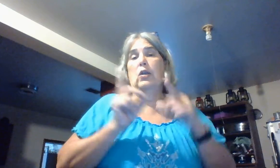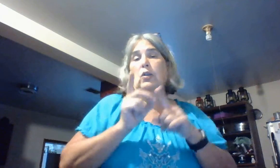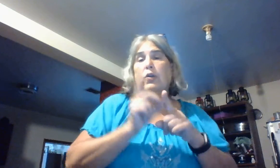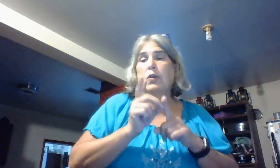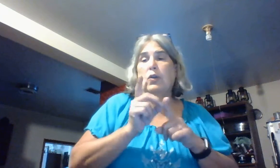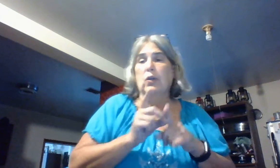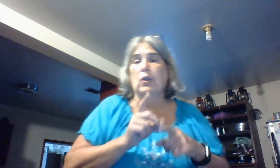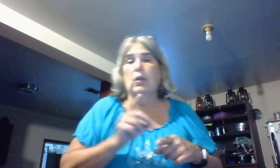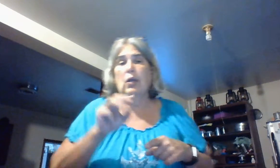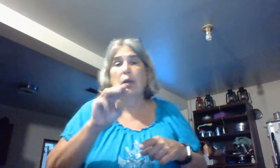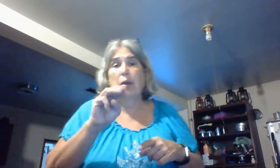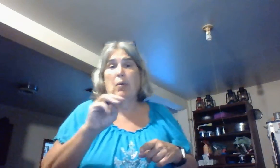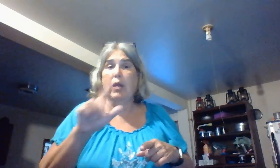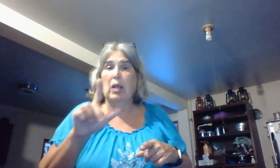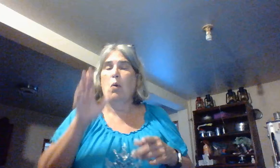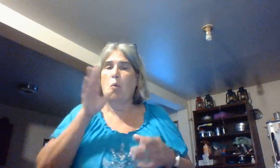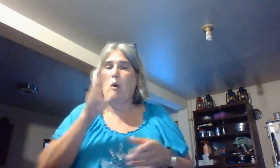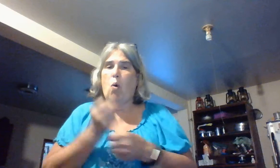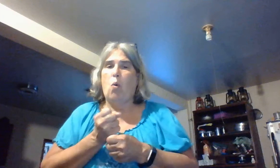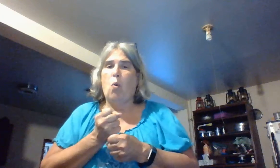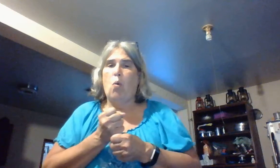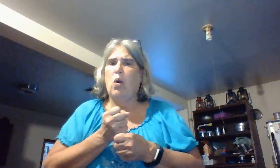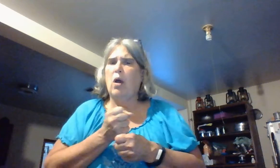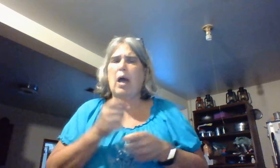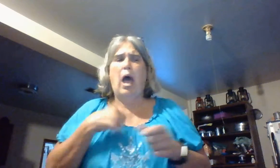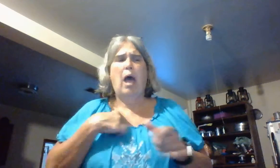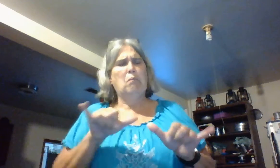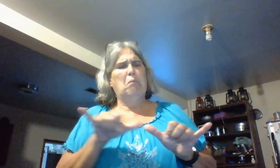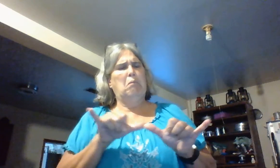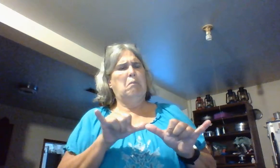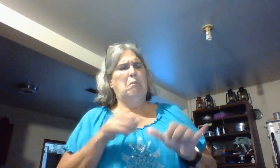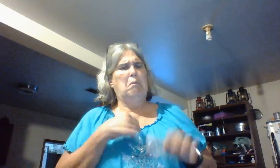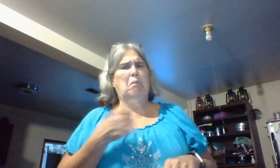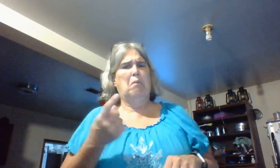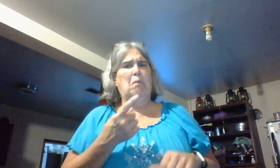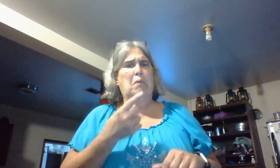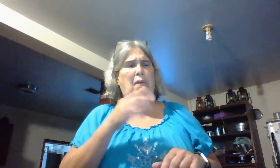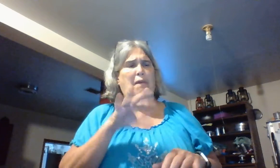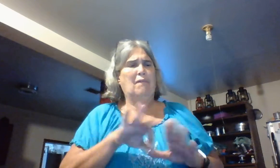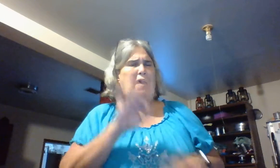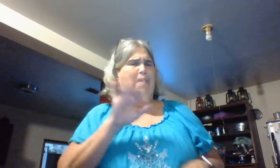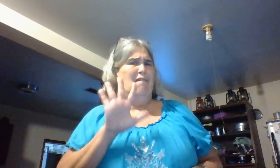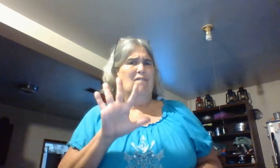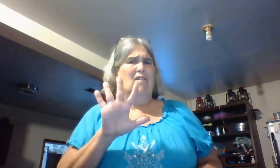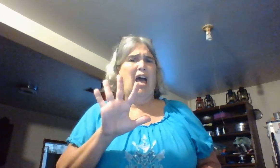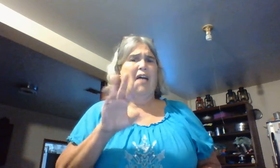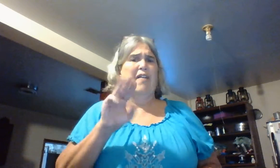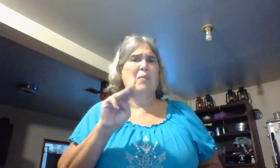measure, and I find out that there are only 5 milliliters of water in